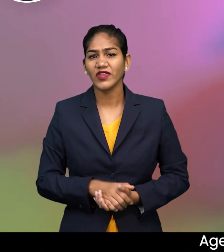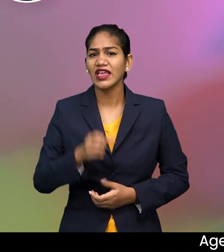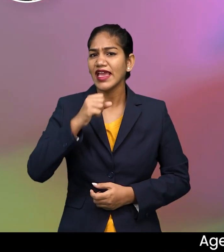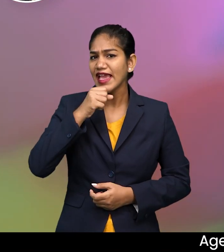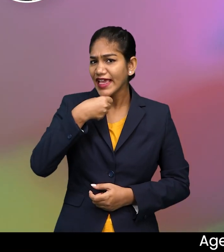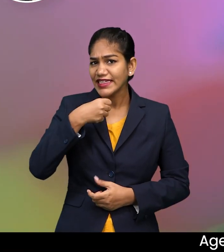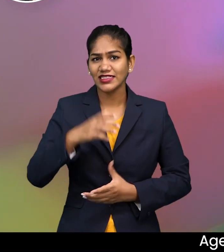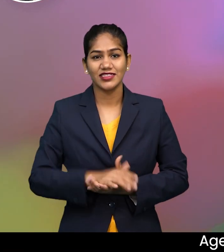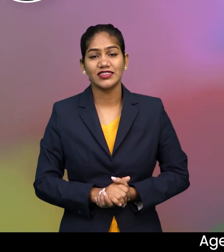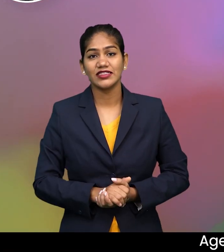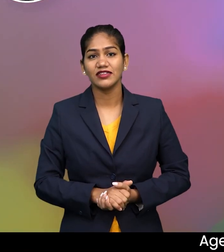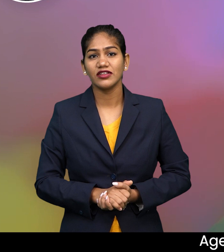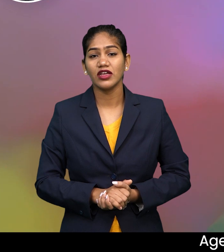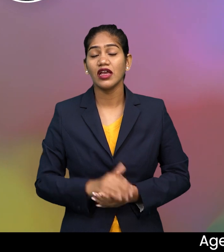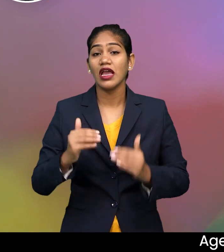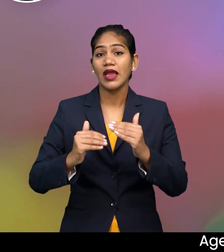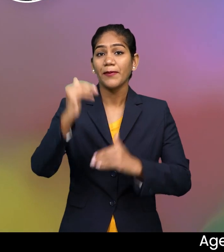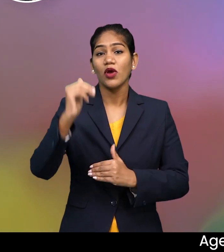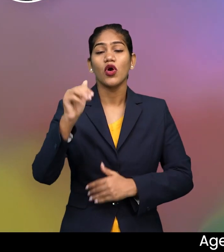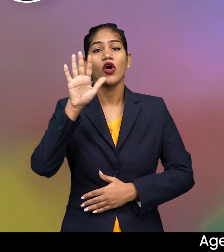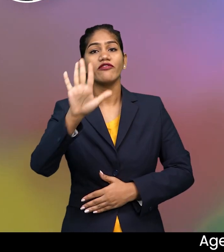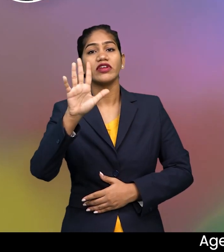Aged, above 59 years.